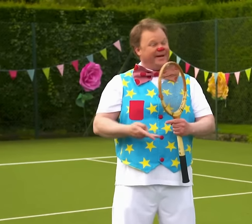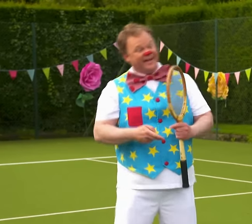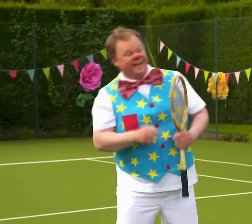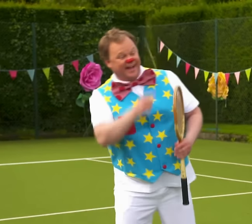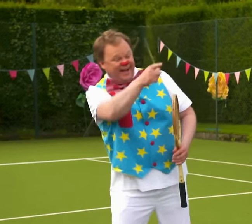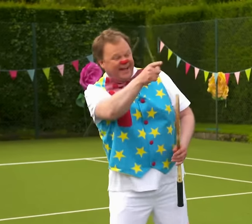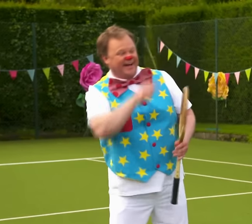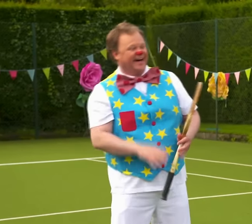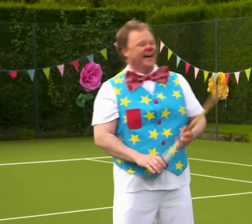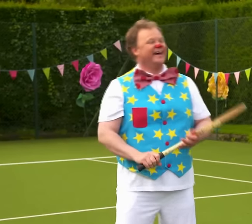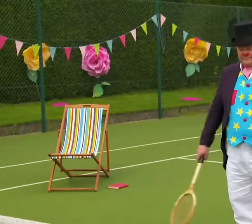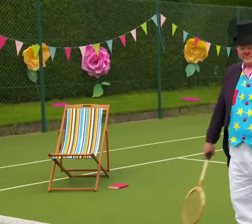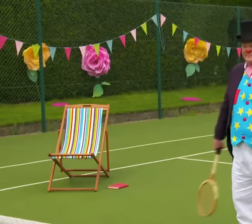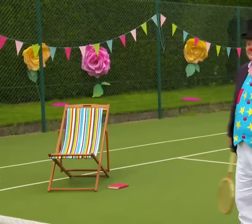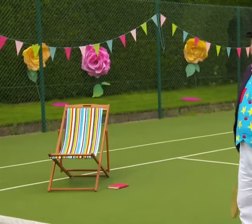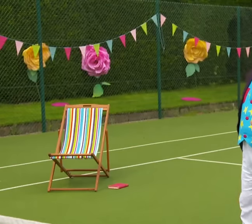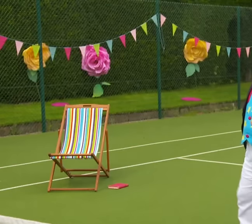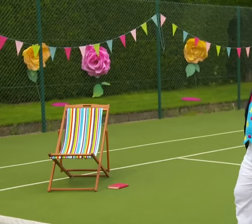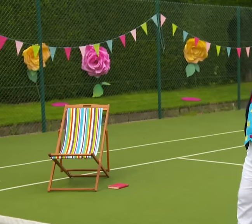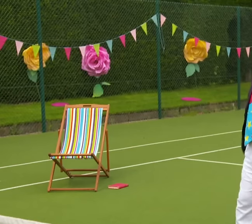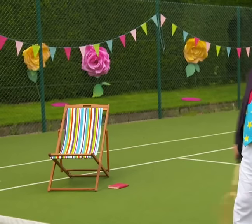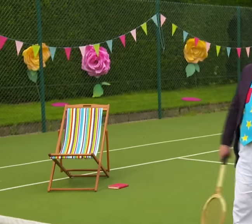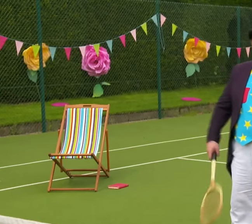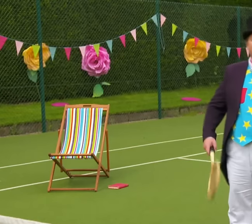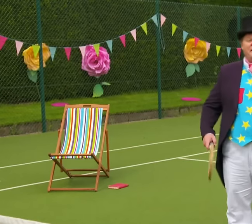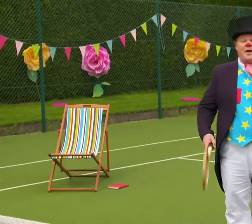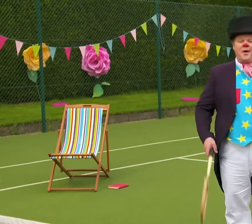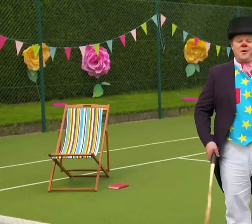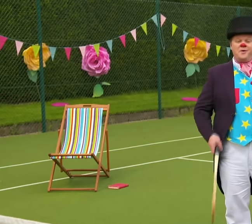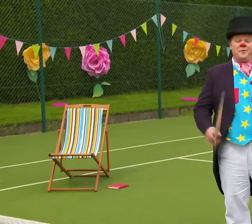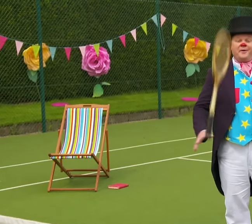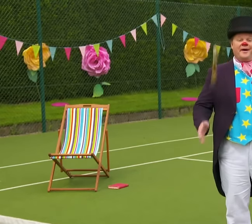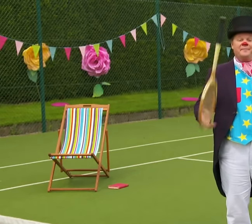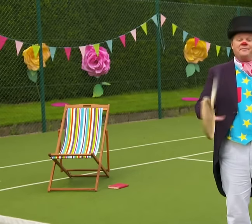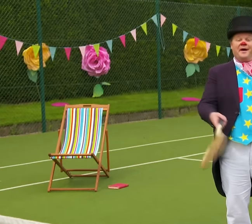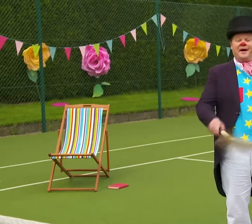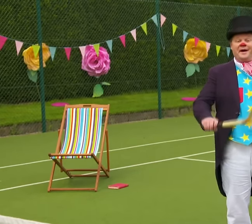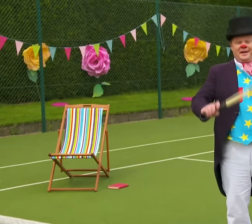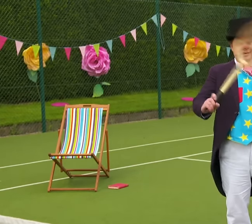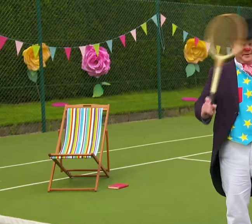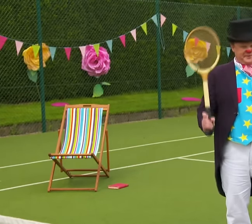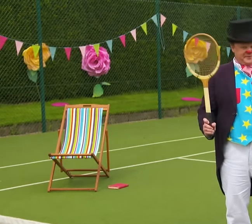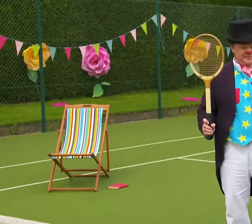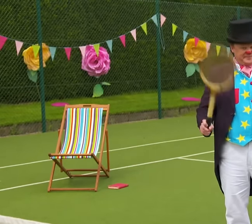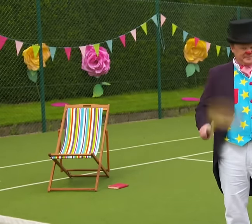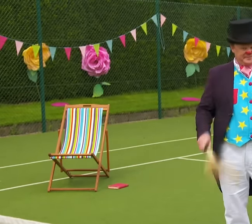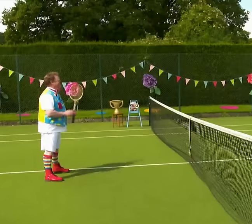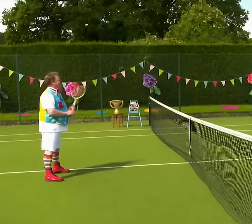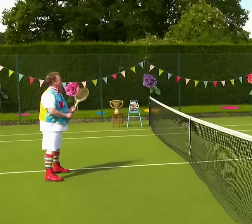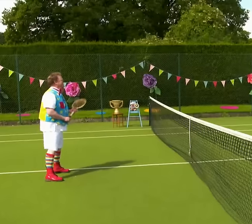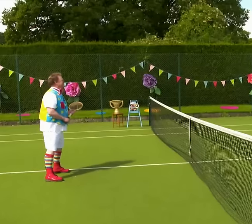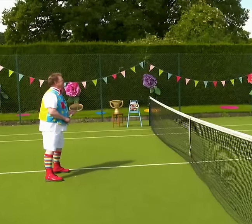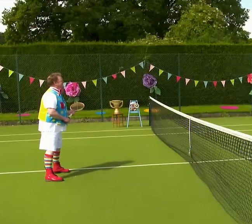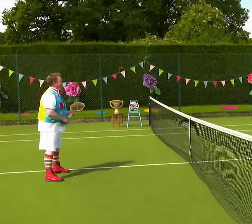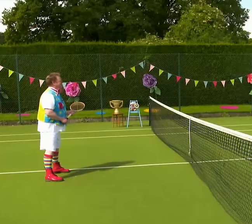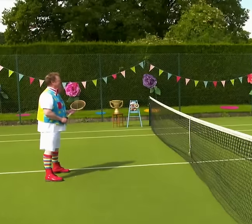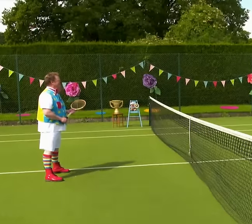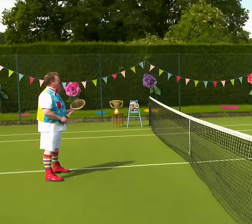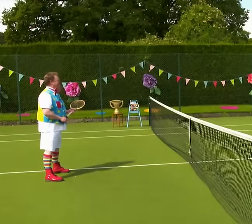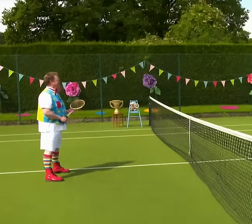Tumble. Hello, Lord Tumble. Hello. Is Tumble Ted making sure